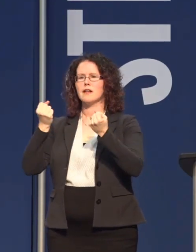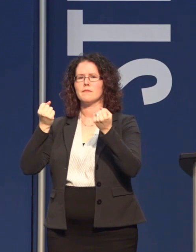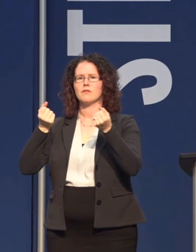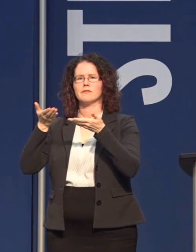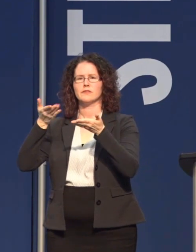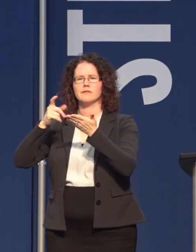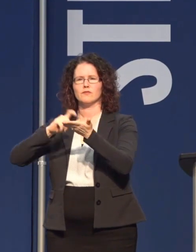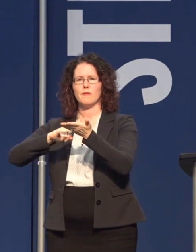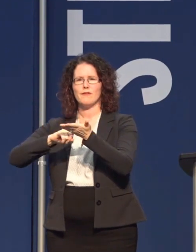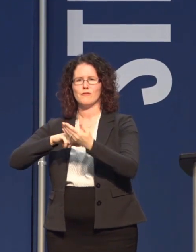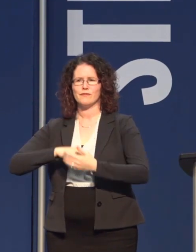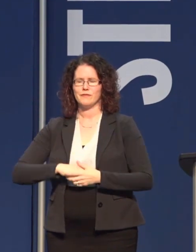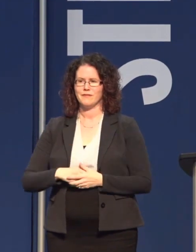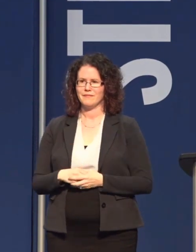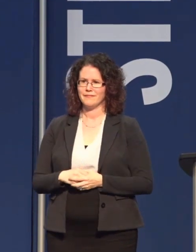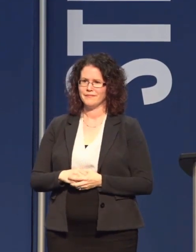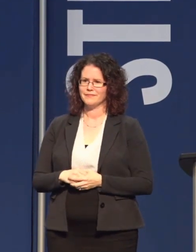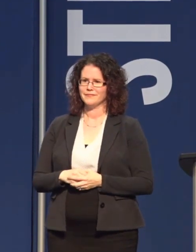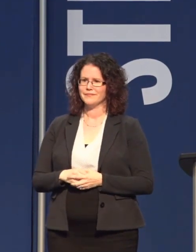repair.